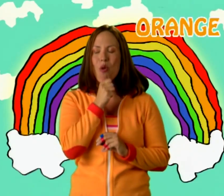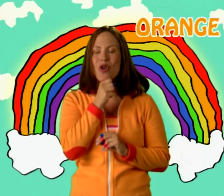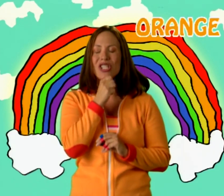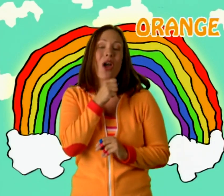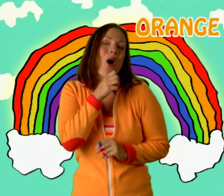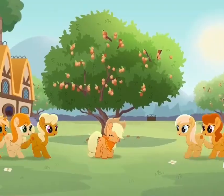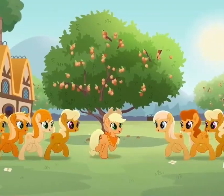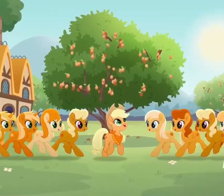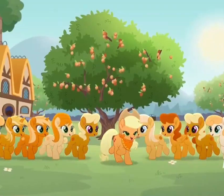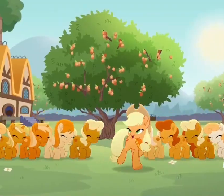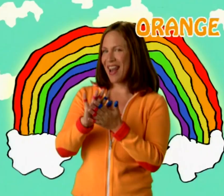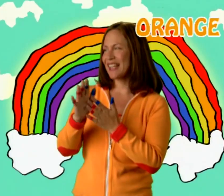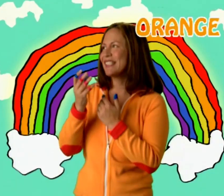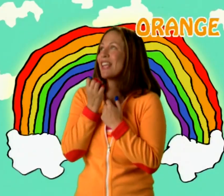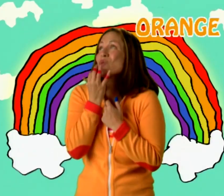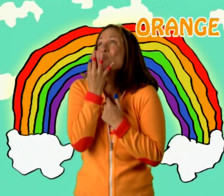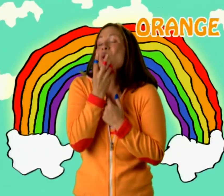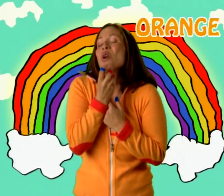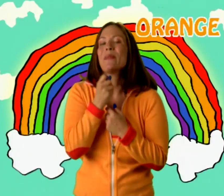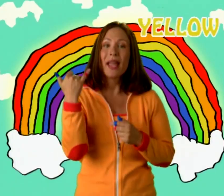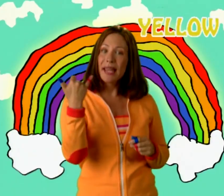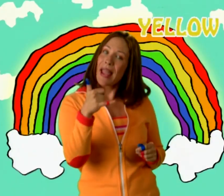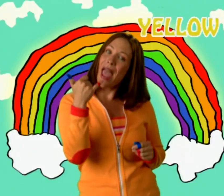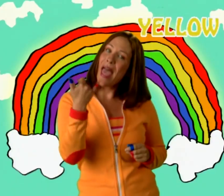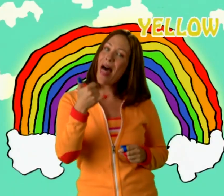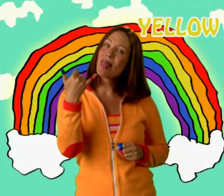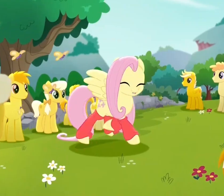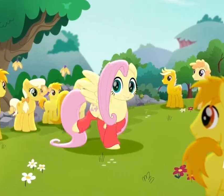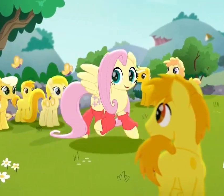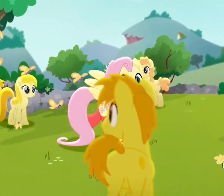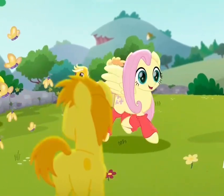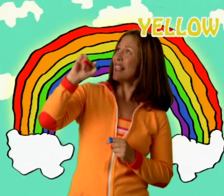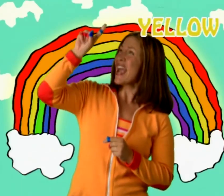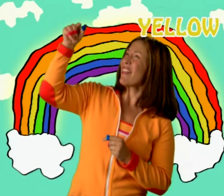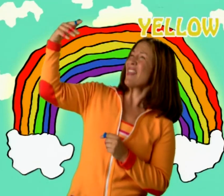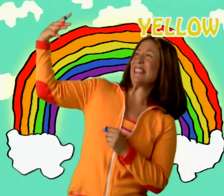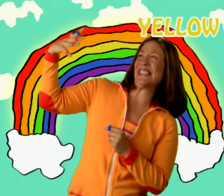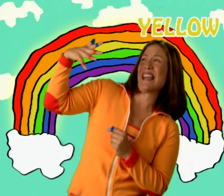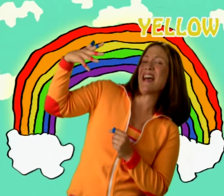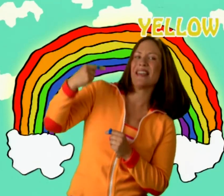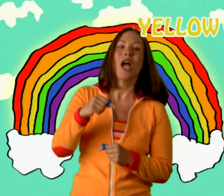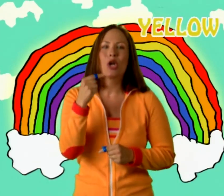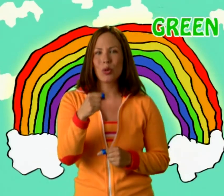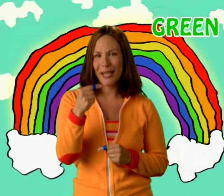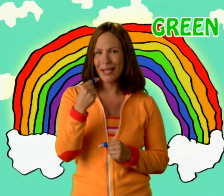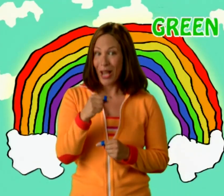orange, orange, nice and warm yellow. Just like the sun, green,